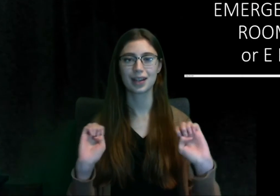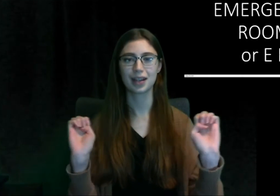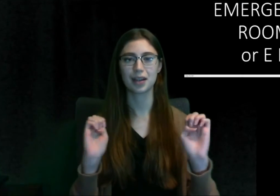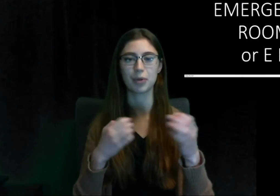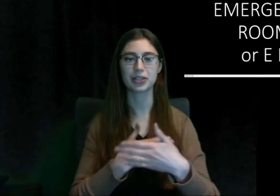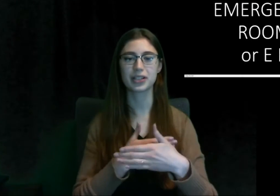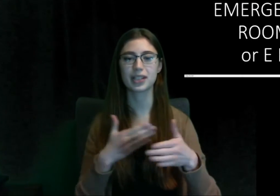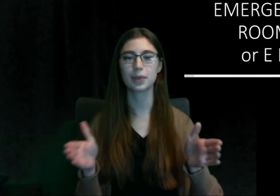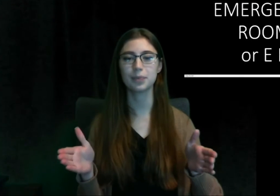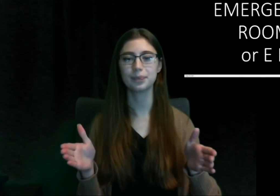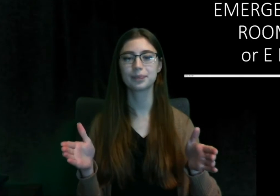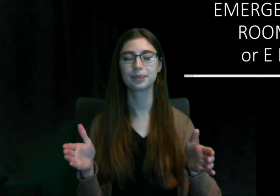Emergency room,